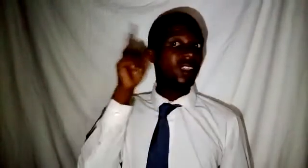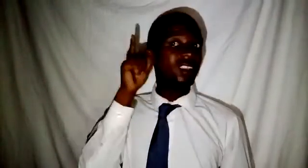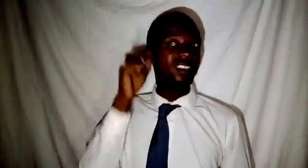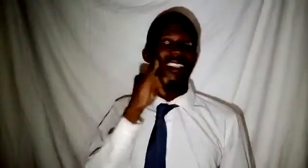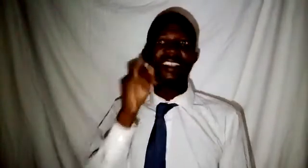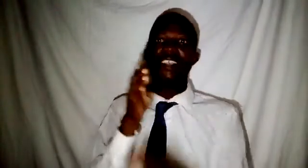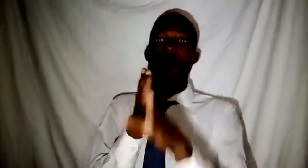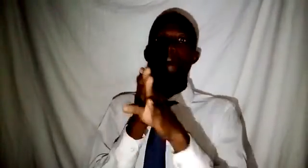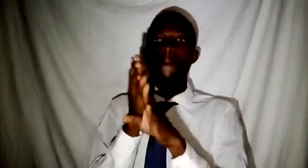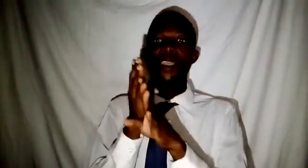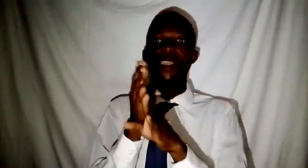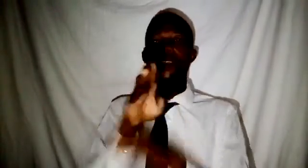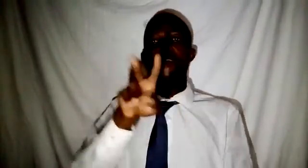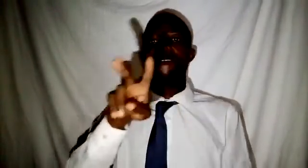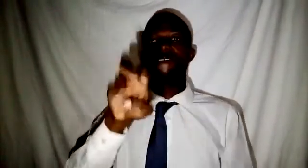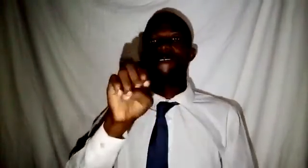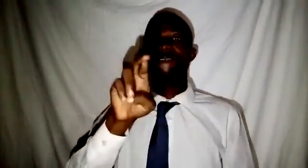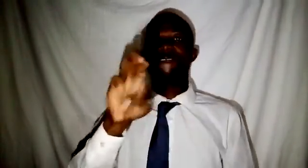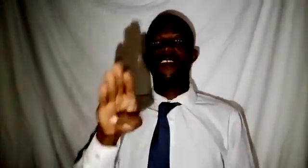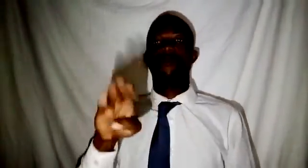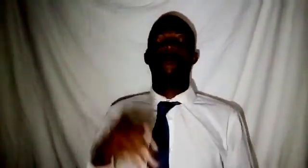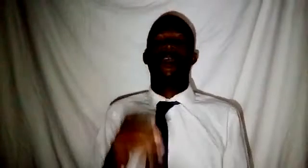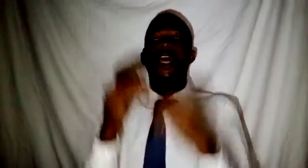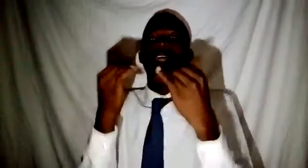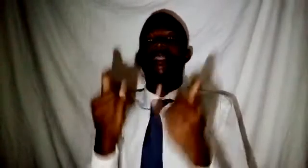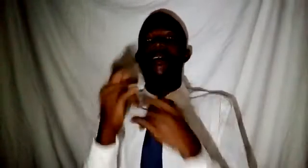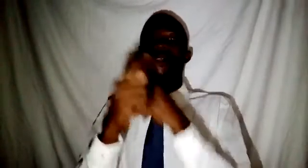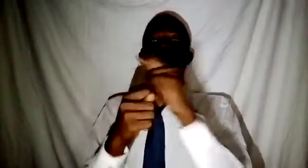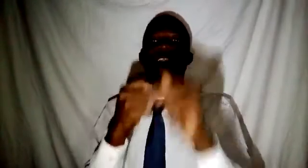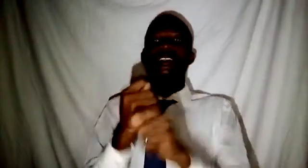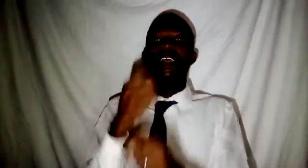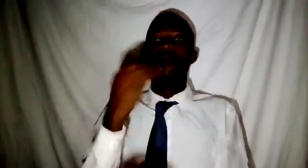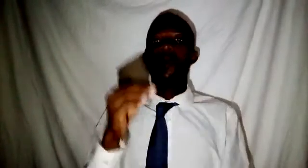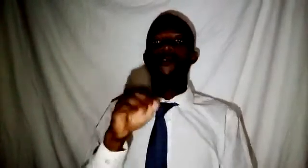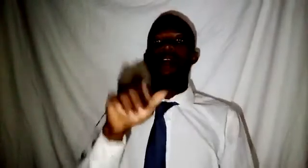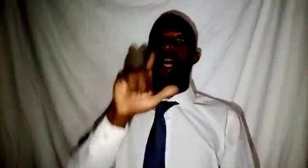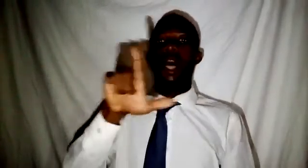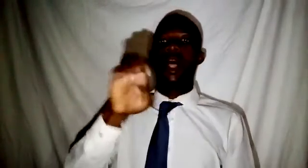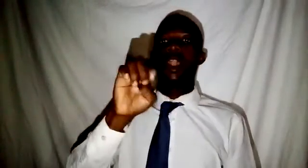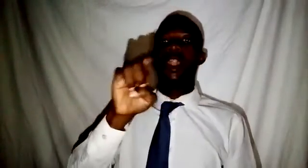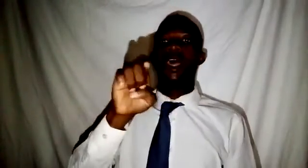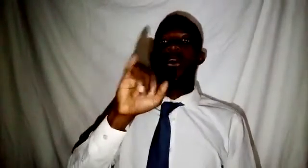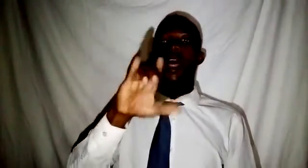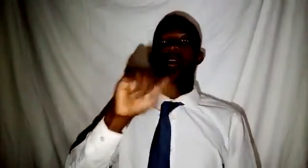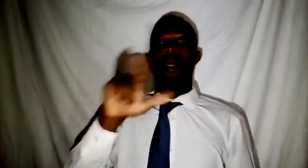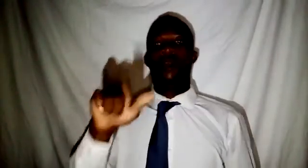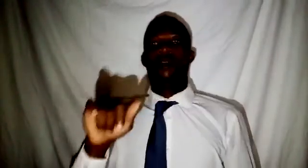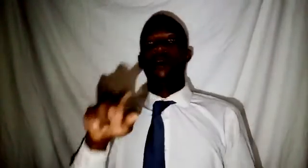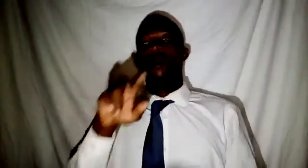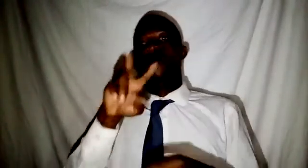Now, let's look at the types of lexical verbs. 1. Transitive verbs. These are verbs that take